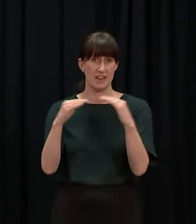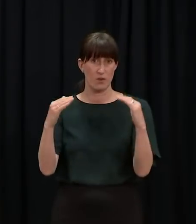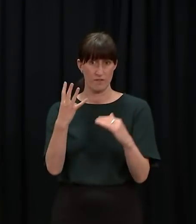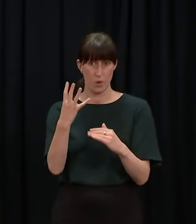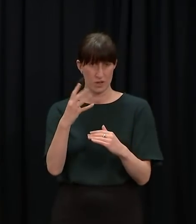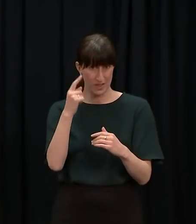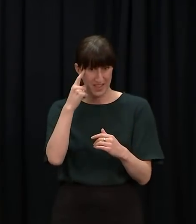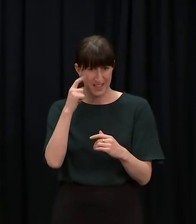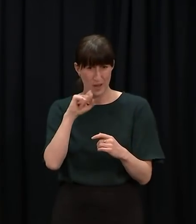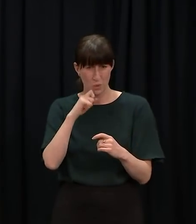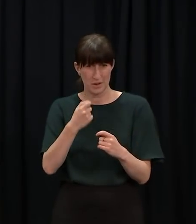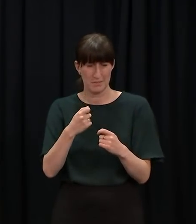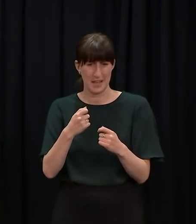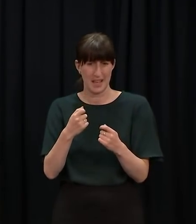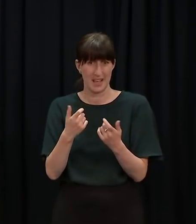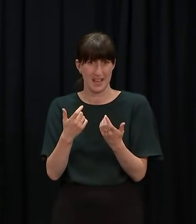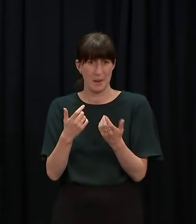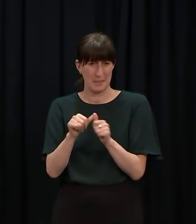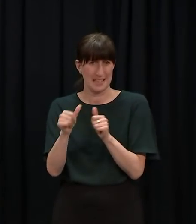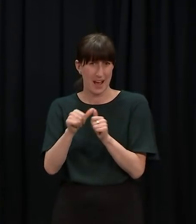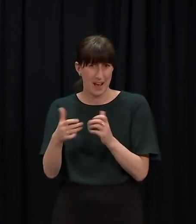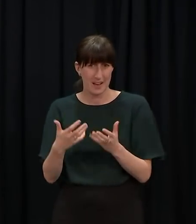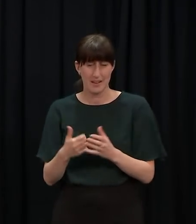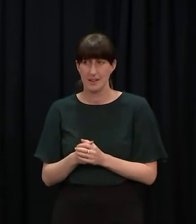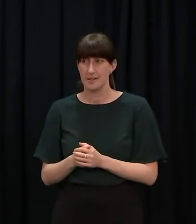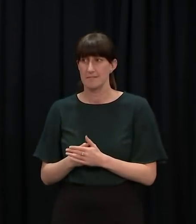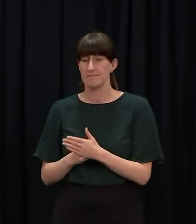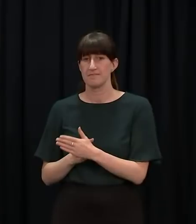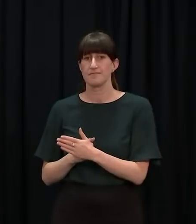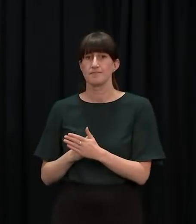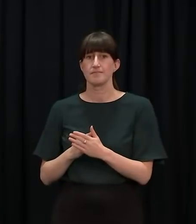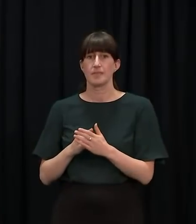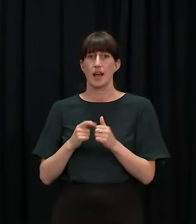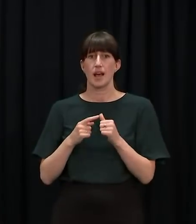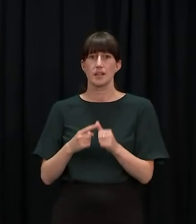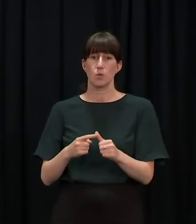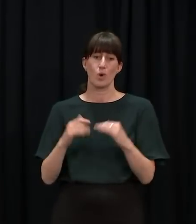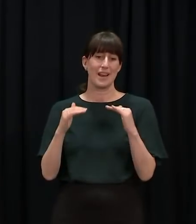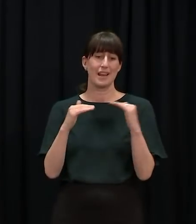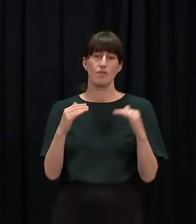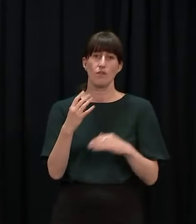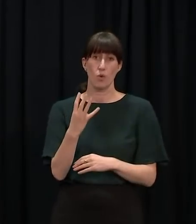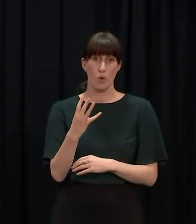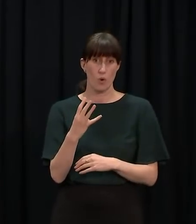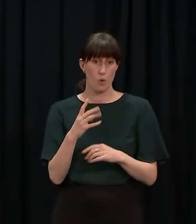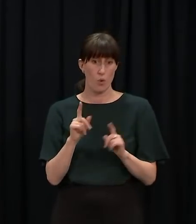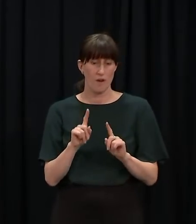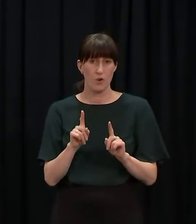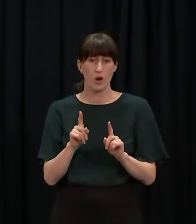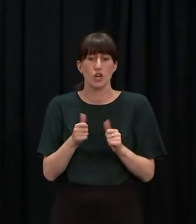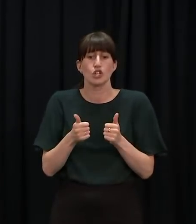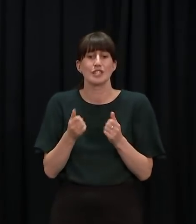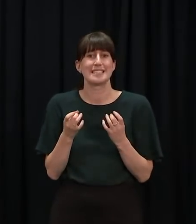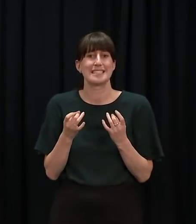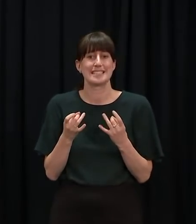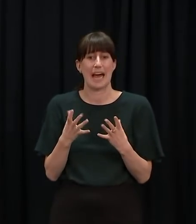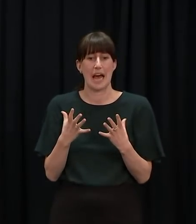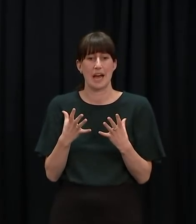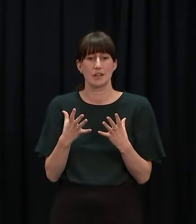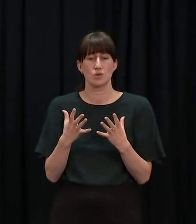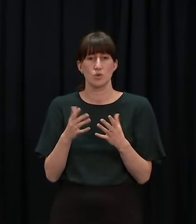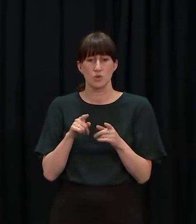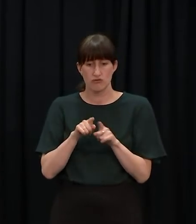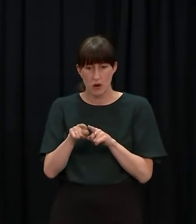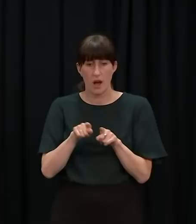think alert level four was designed to give us the best possible start, position us as strongly as possible to get back to zero